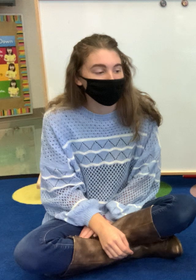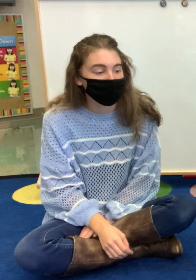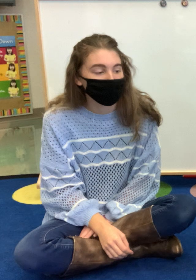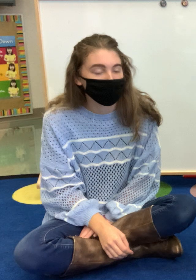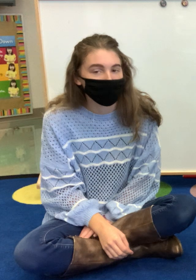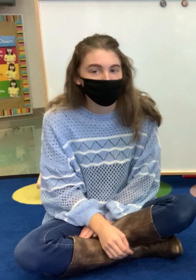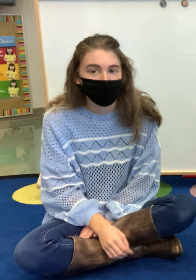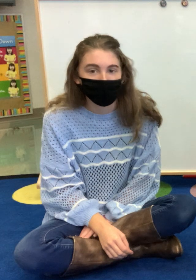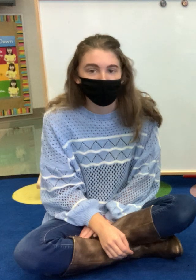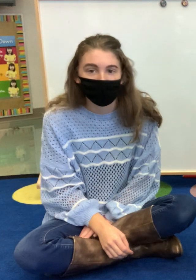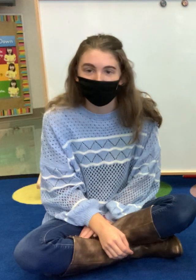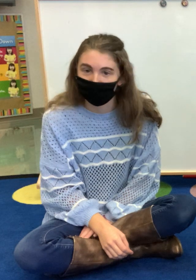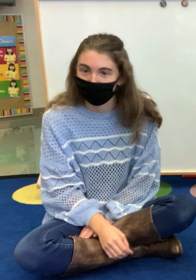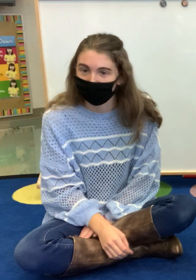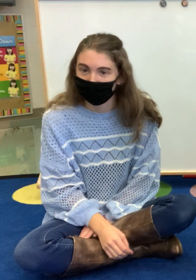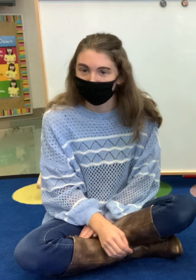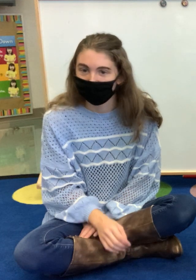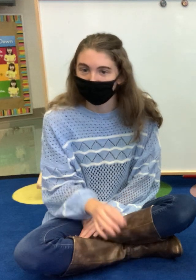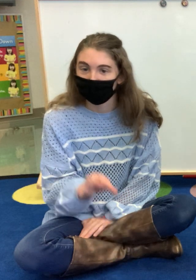What comes after eight?